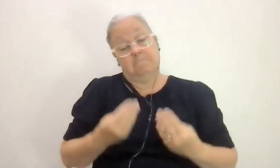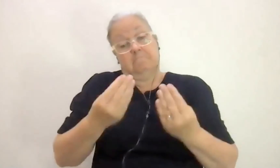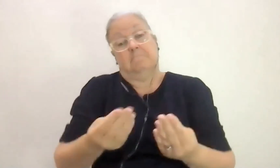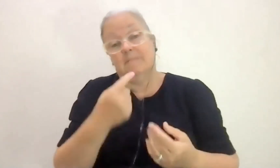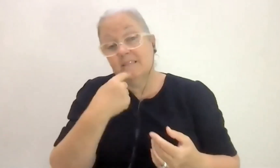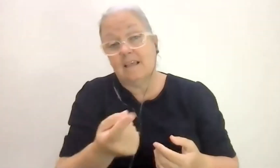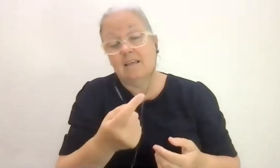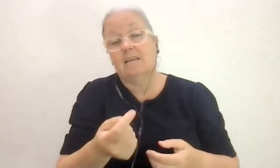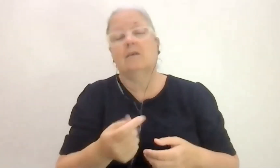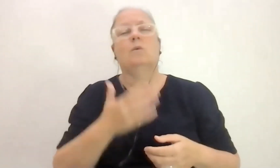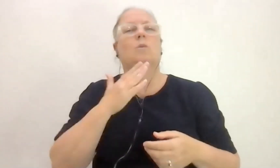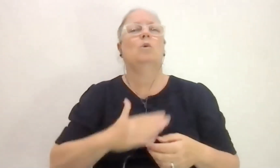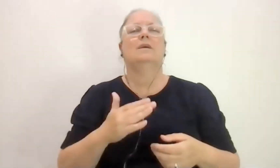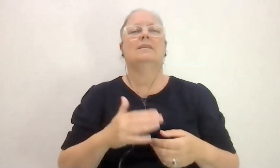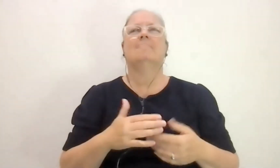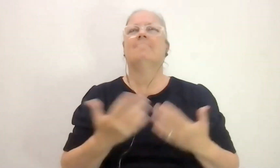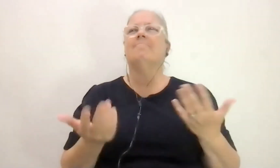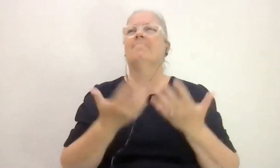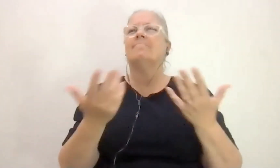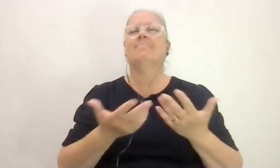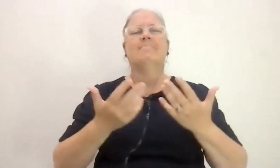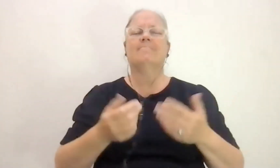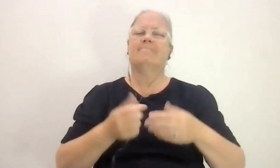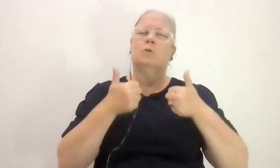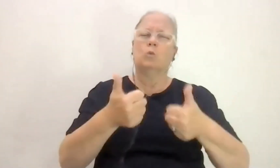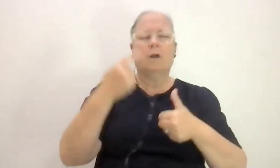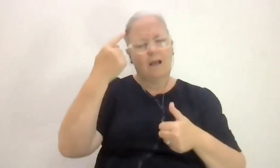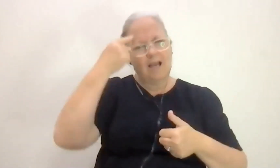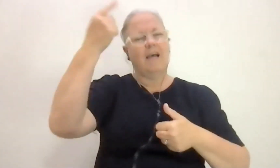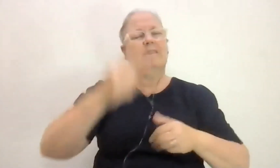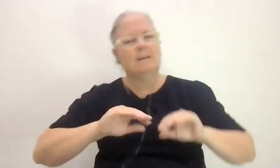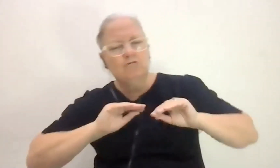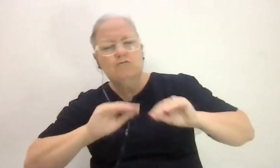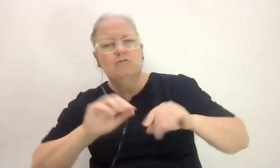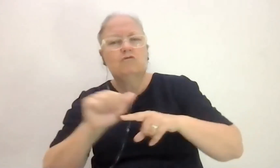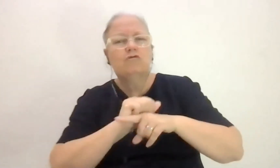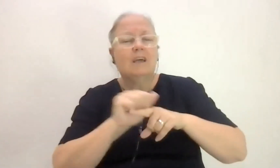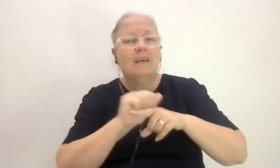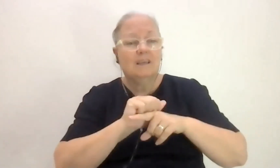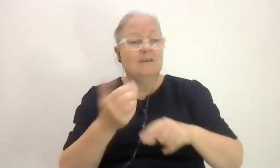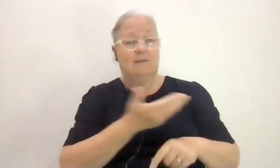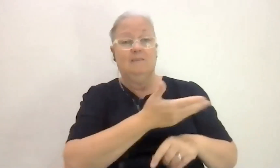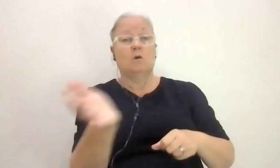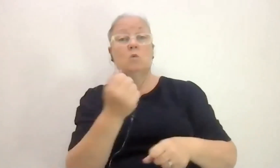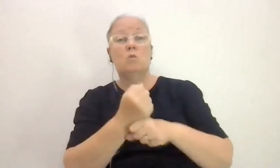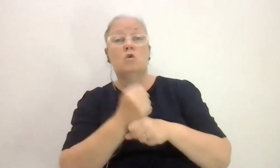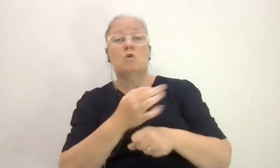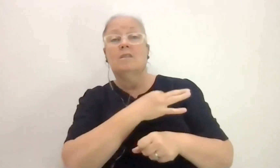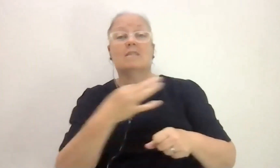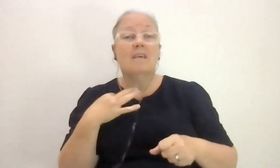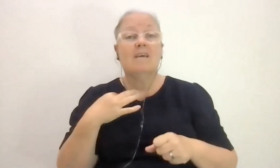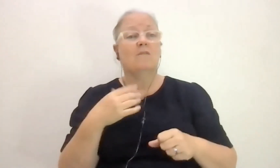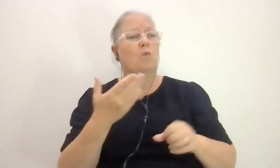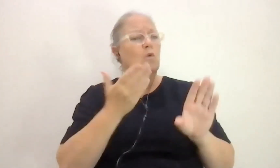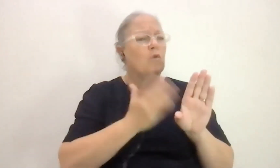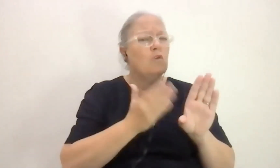provide some innovative training for the general practitioner or the primary health care or family physician